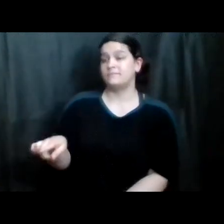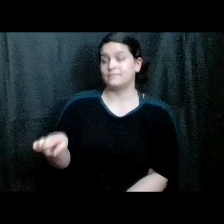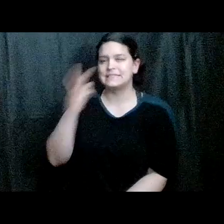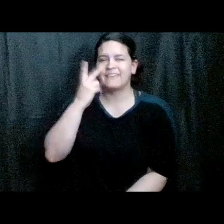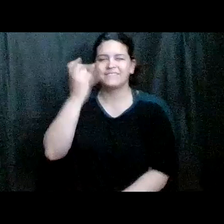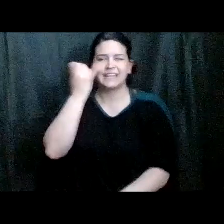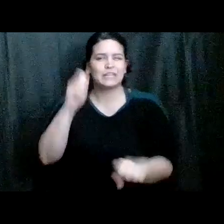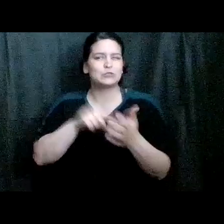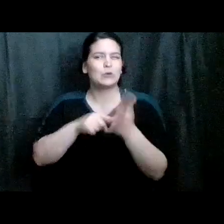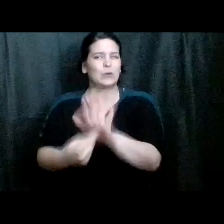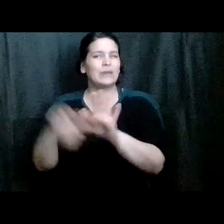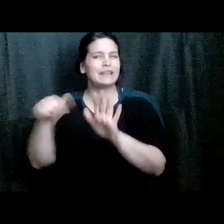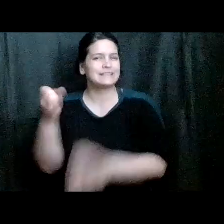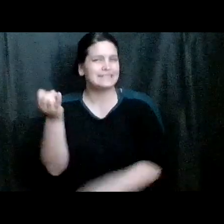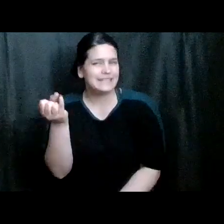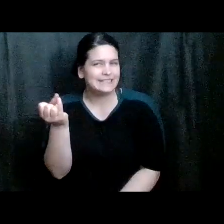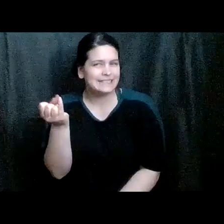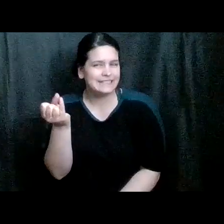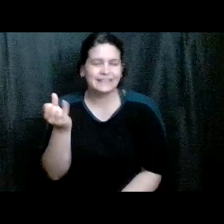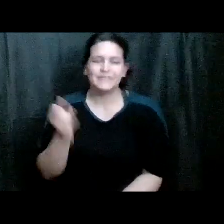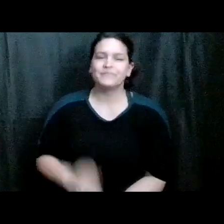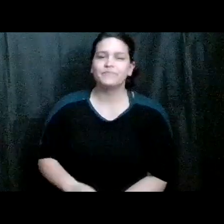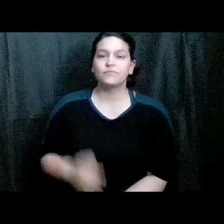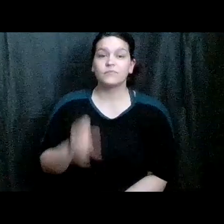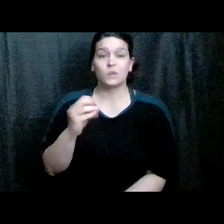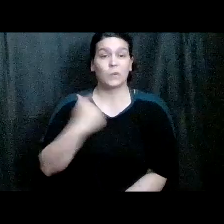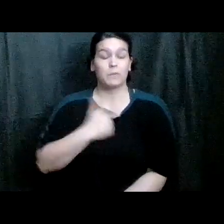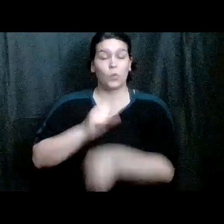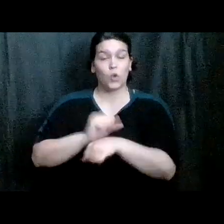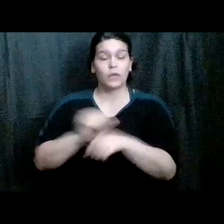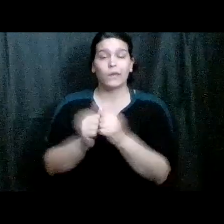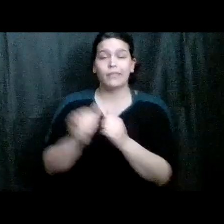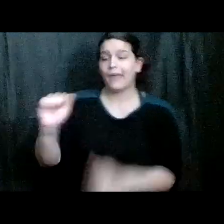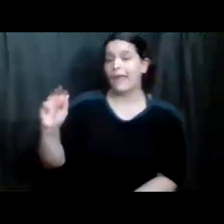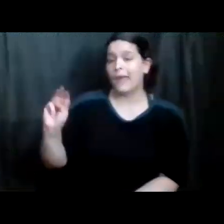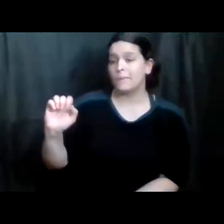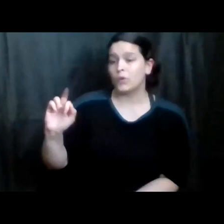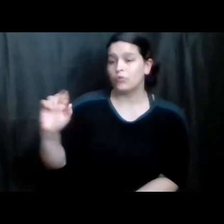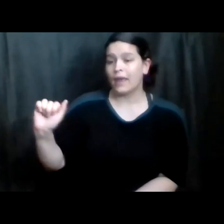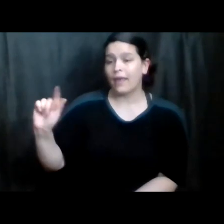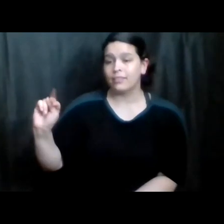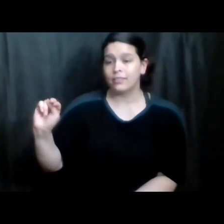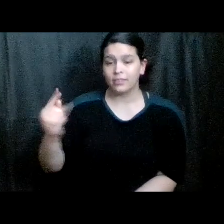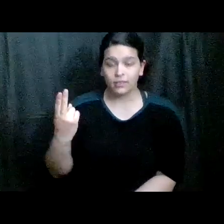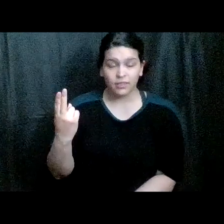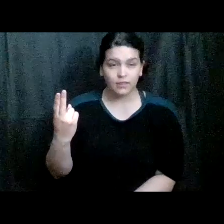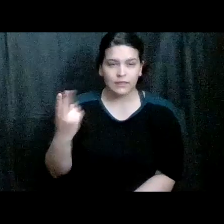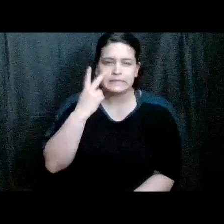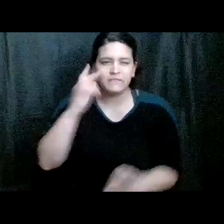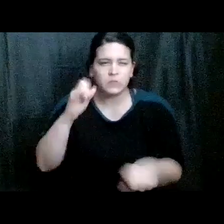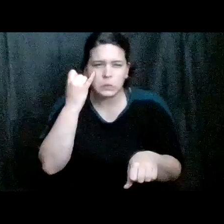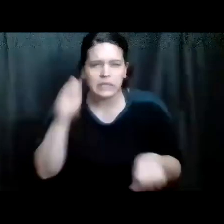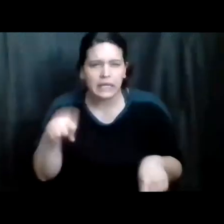seed. So we've been working with this plant. It's very majestic. Let's see if you can. I'm going to hold the camera